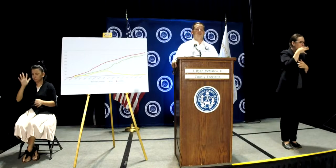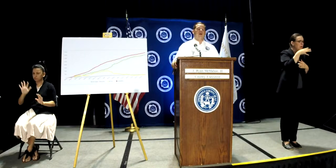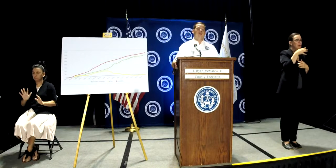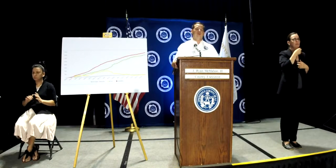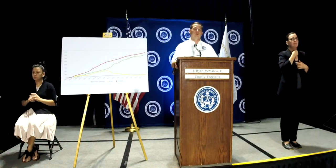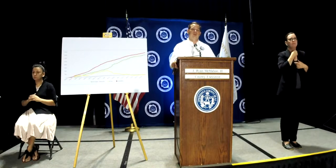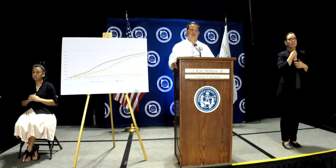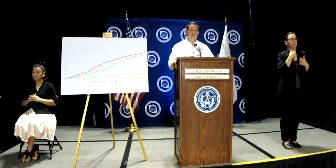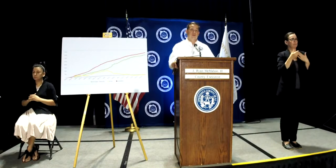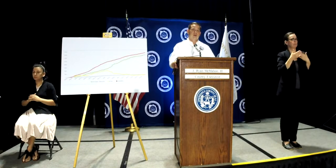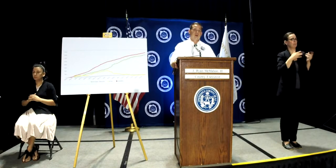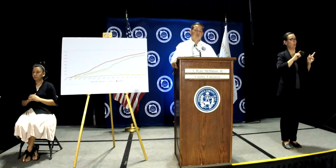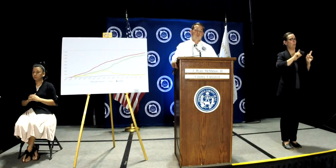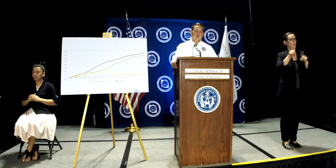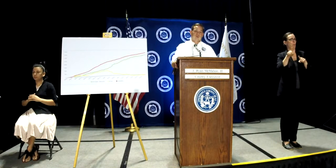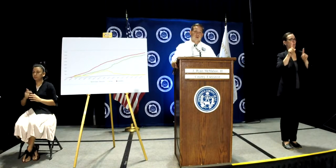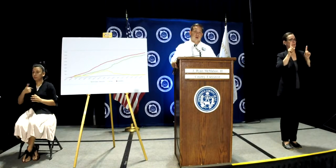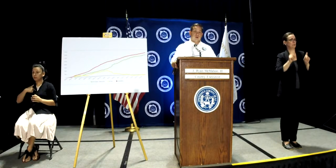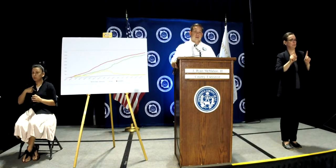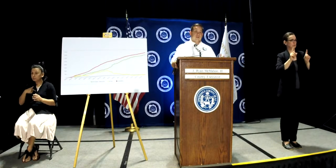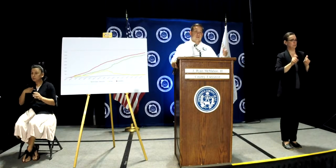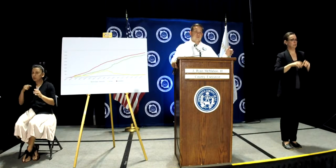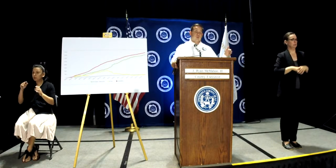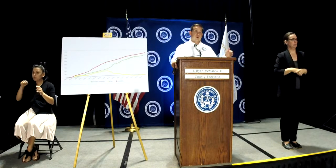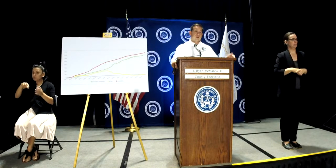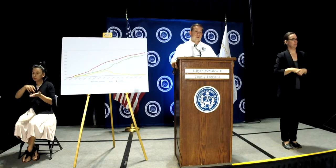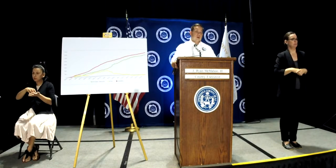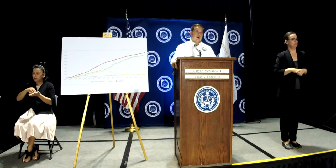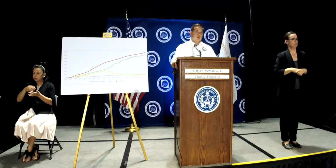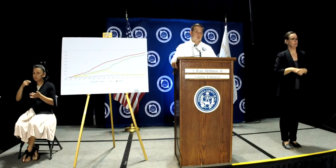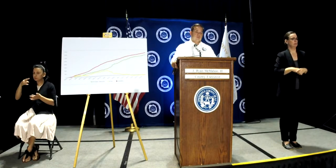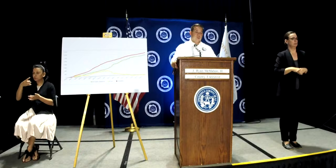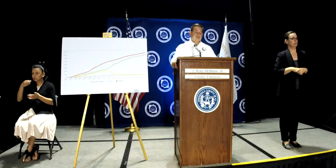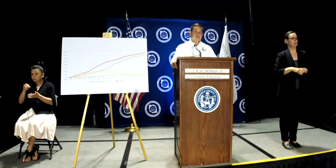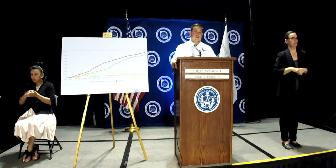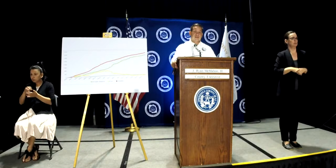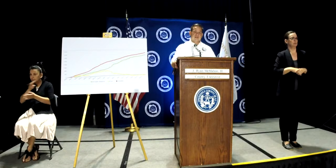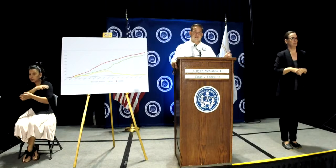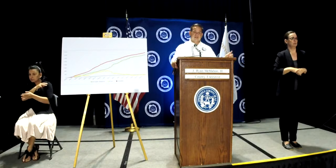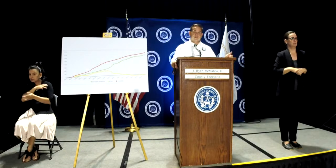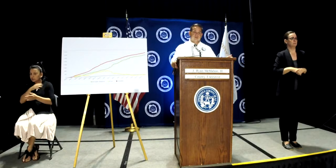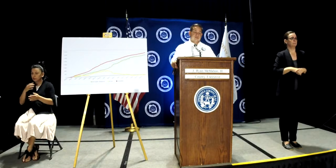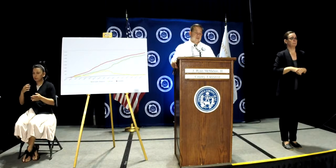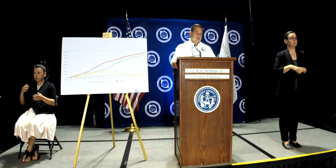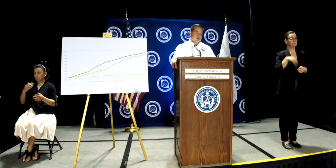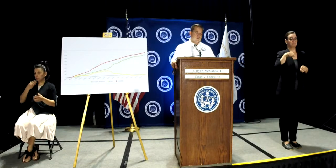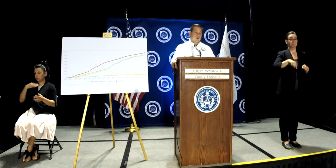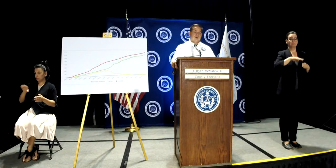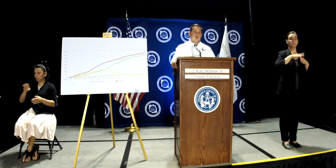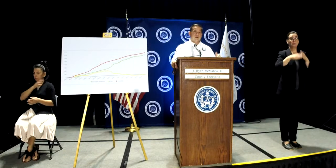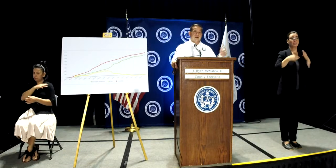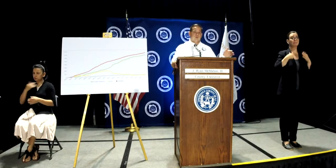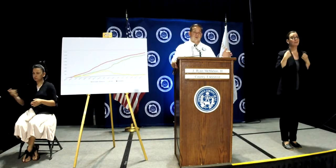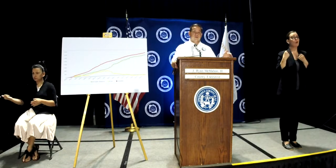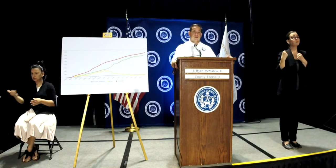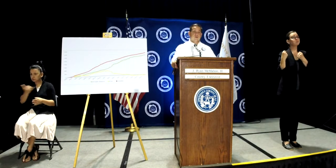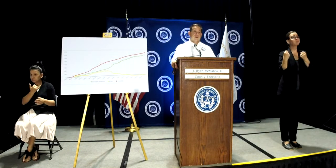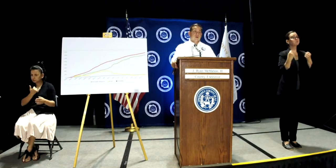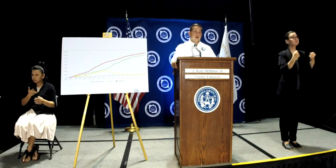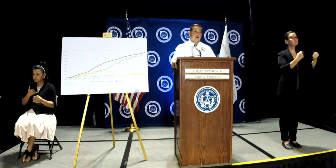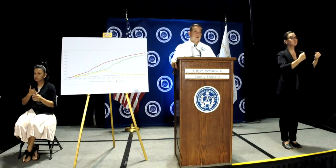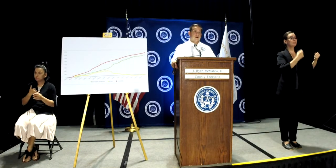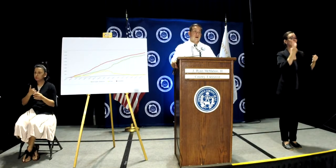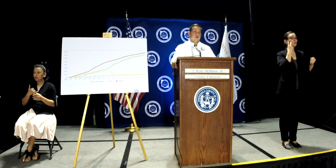to restaurants, doing things. We've worked very hard to get to this point where these businesses can get this stimulus. We don't want to go backwards.